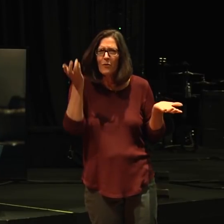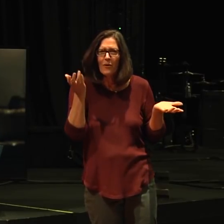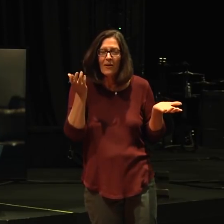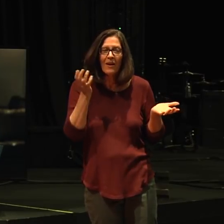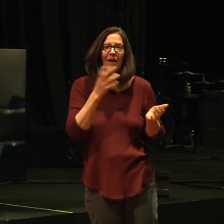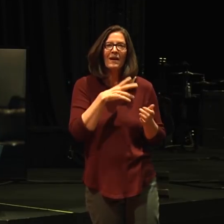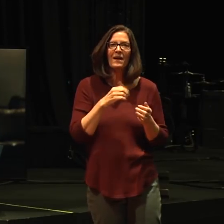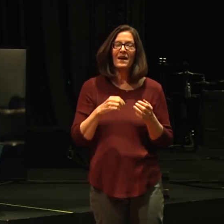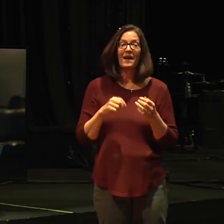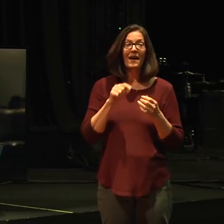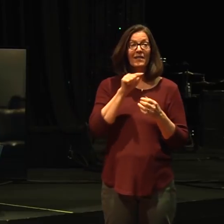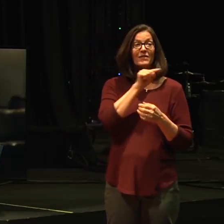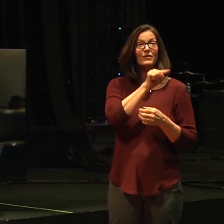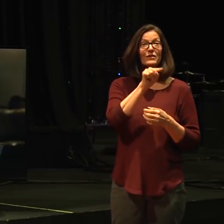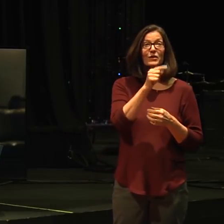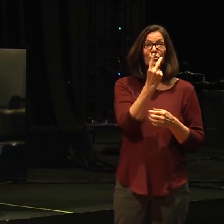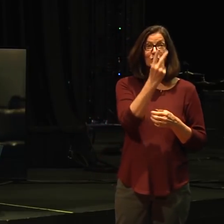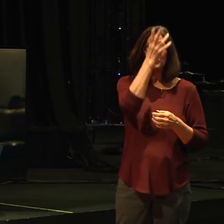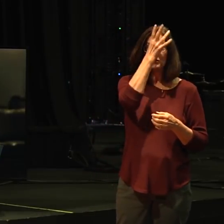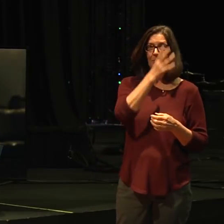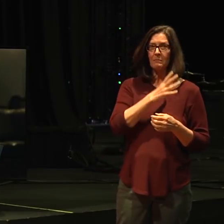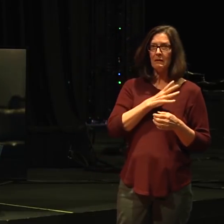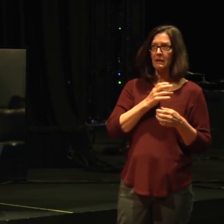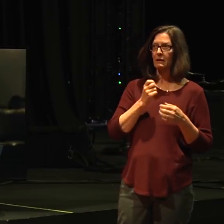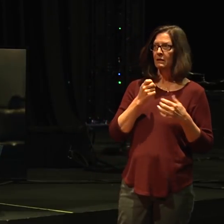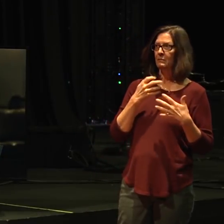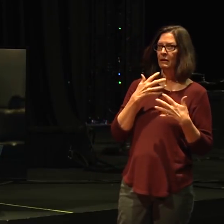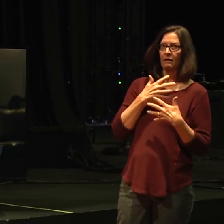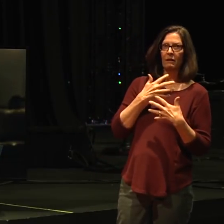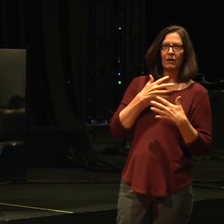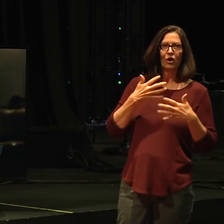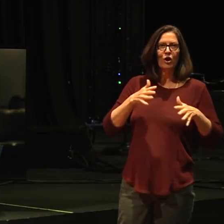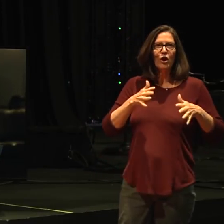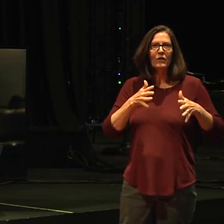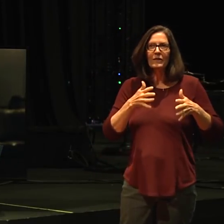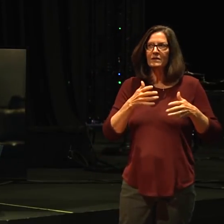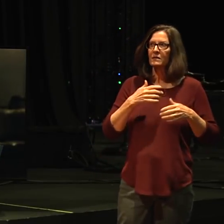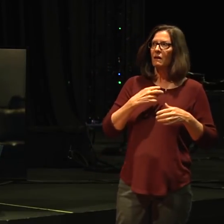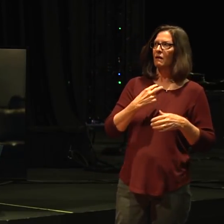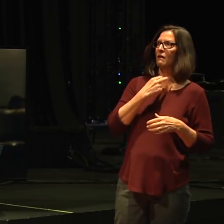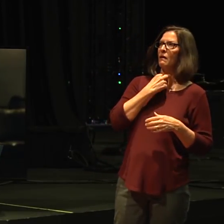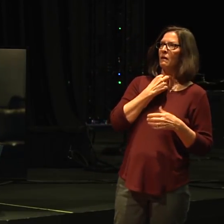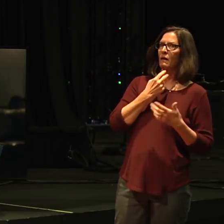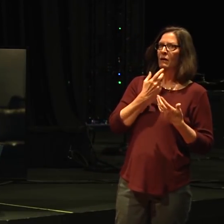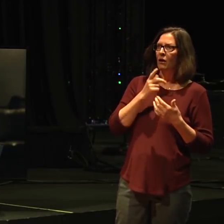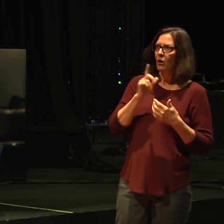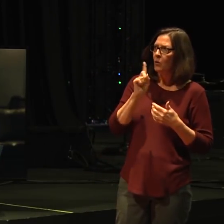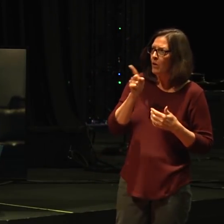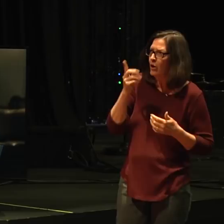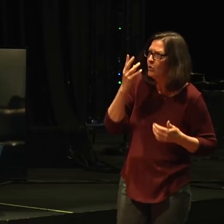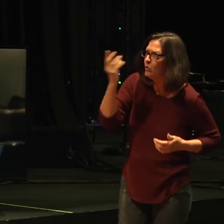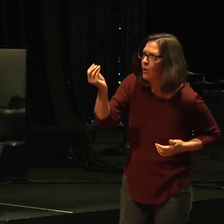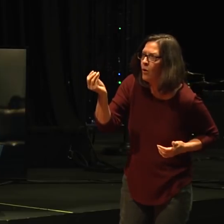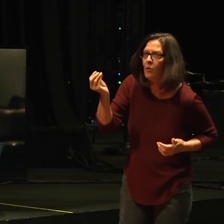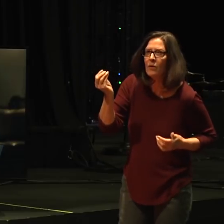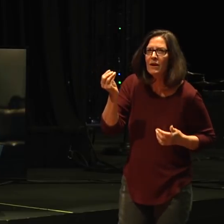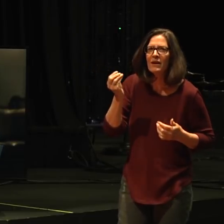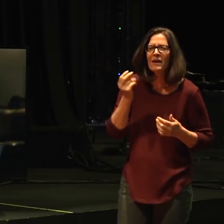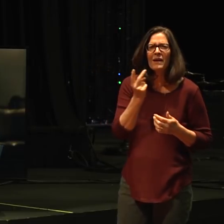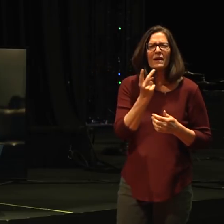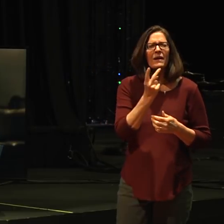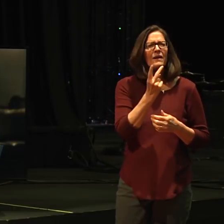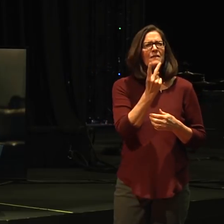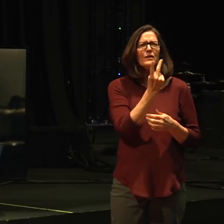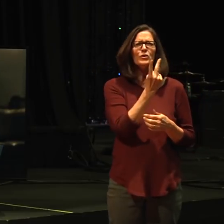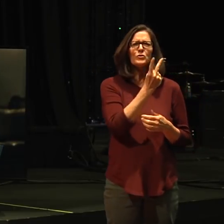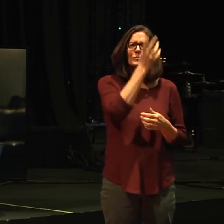their response was actually kind of nervous, like busted, like, where are you going? In other words, I don't think